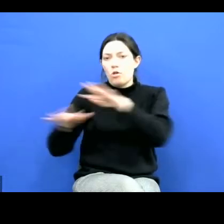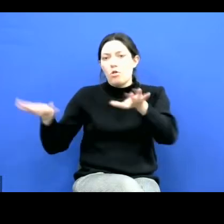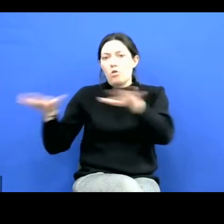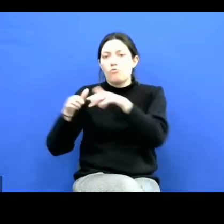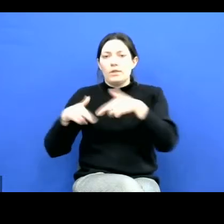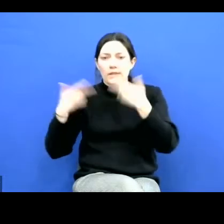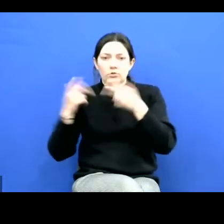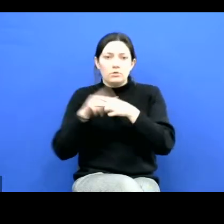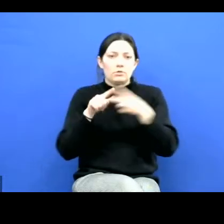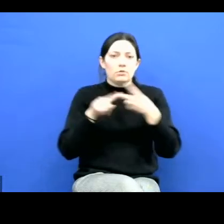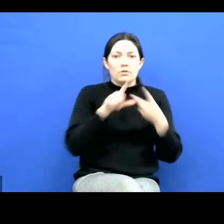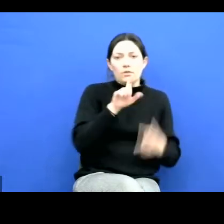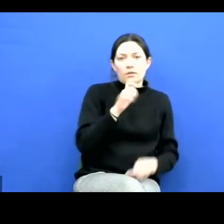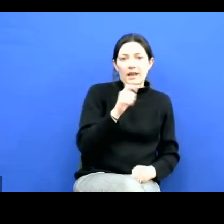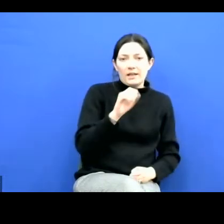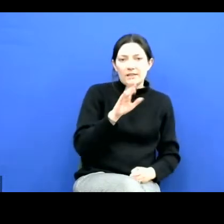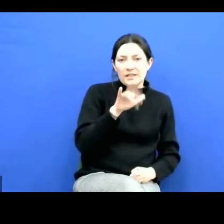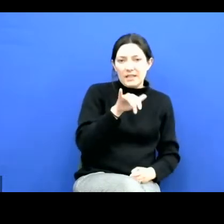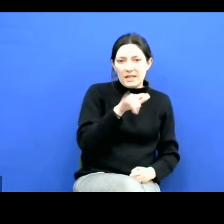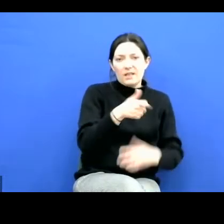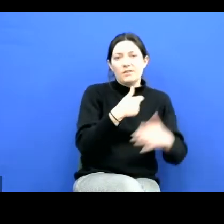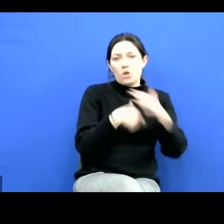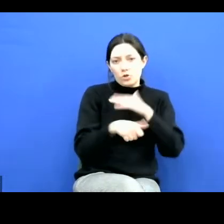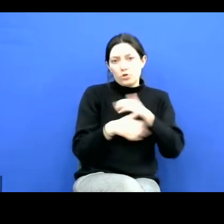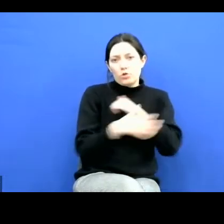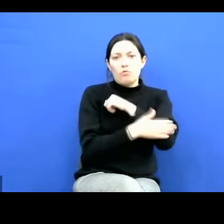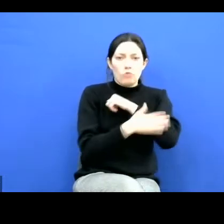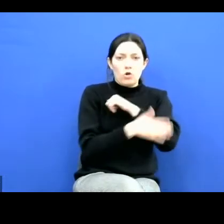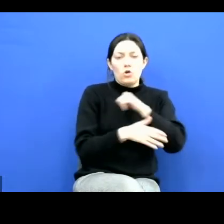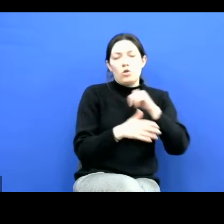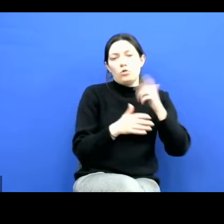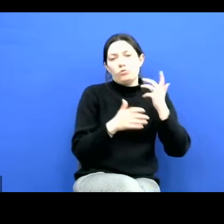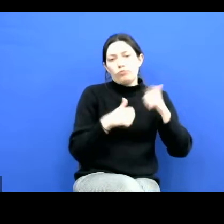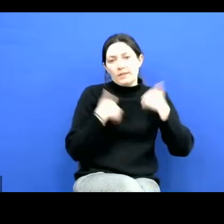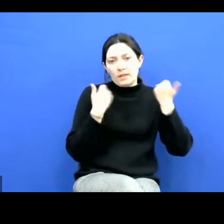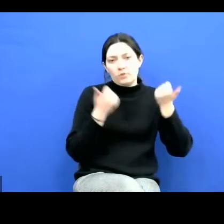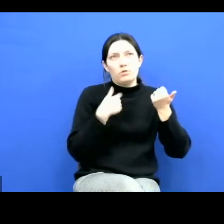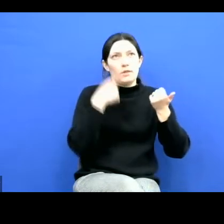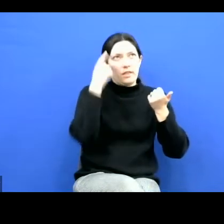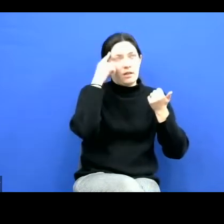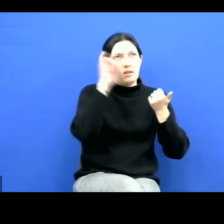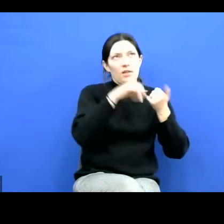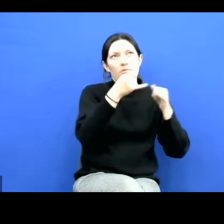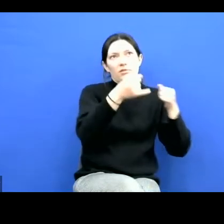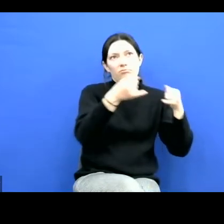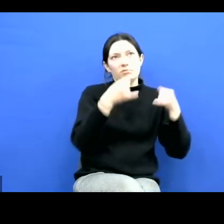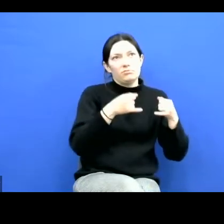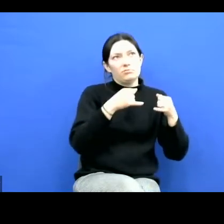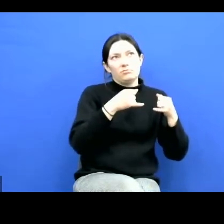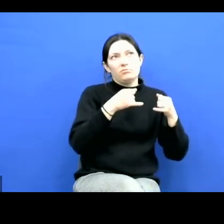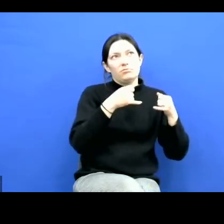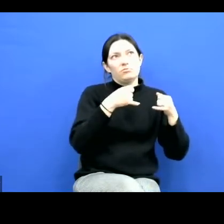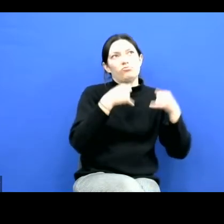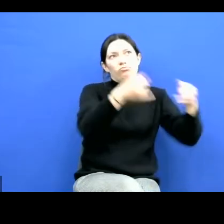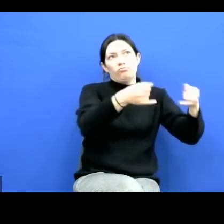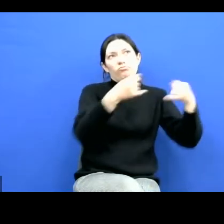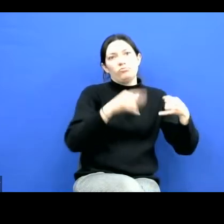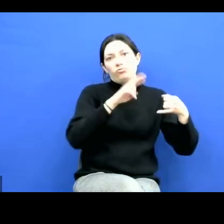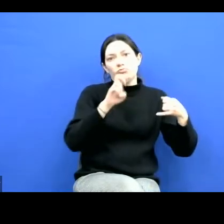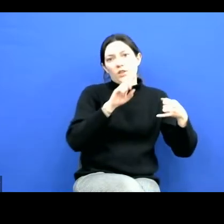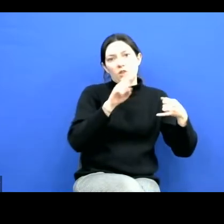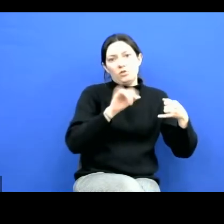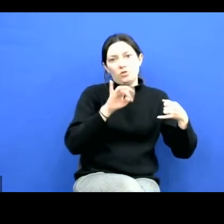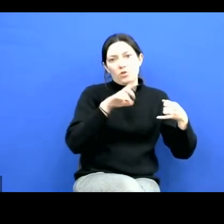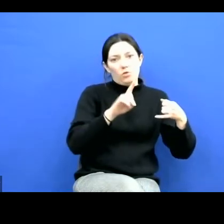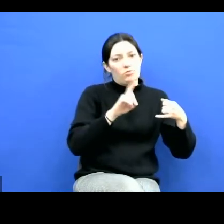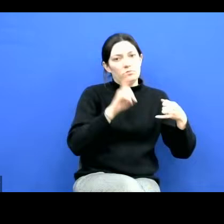residential, although I think that area was rezoned R215 when that was done, which is specifically